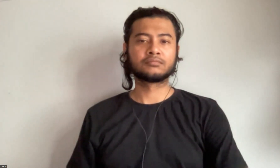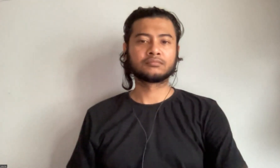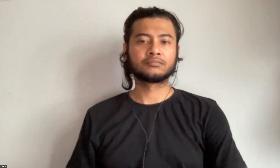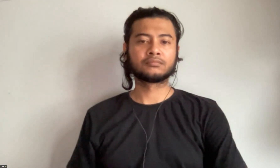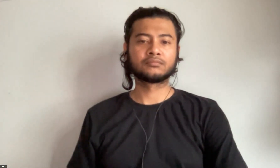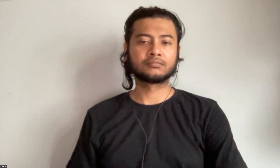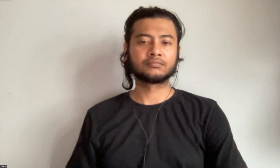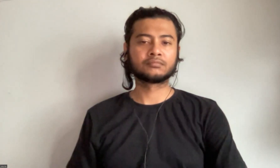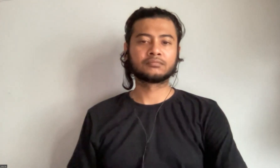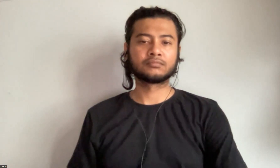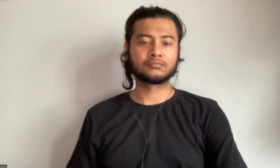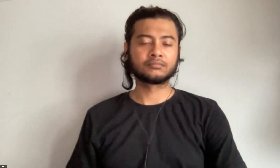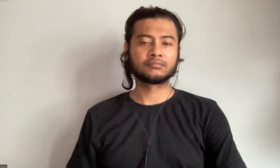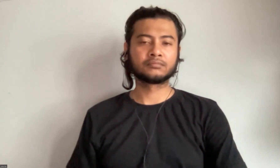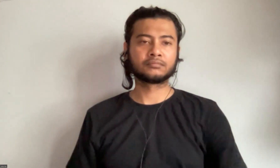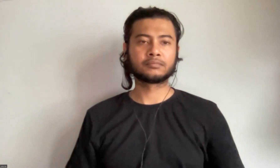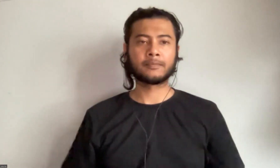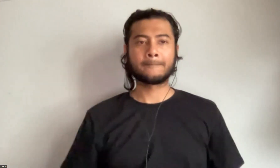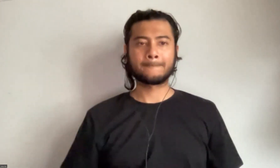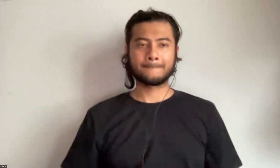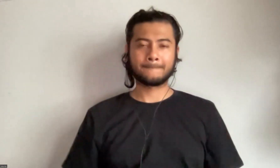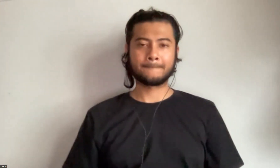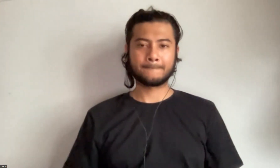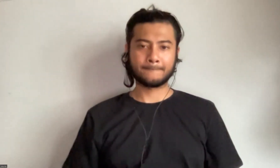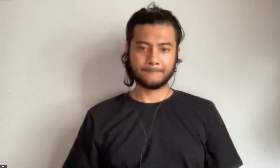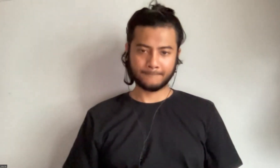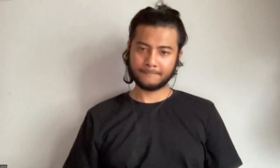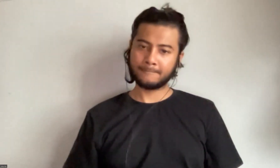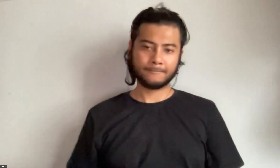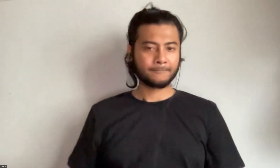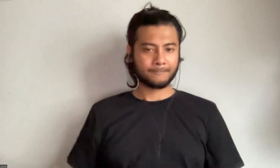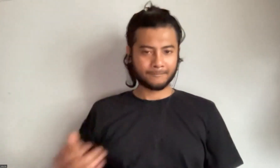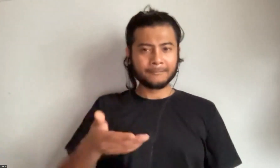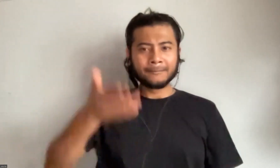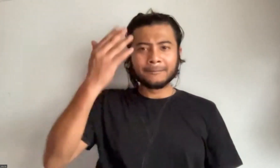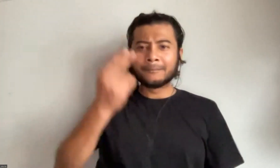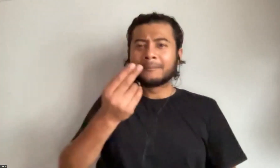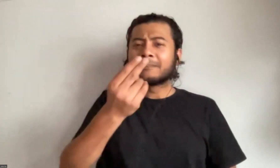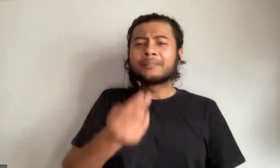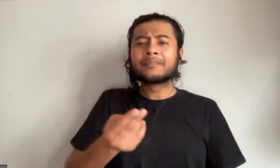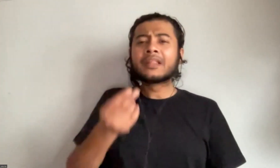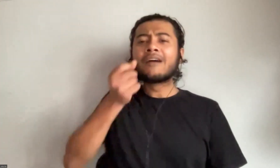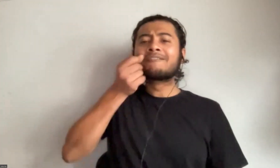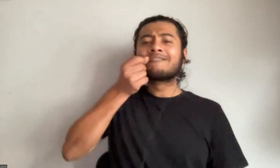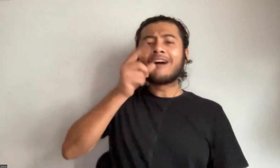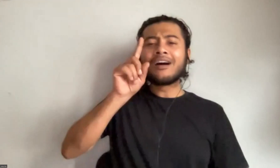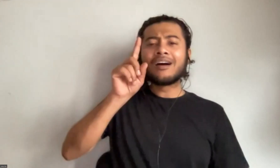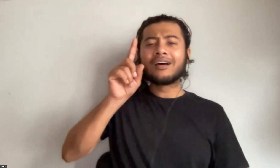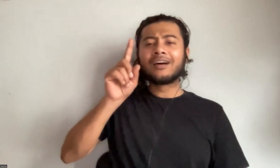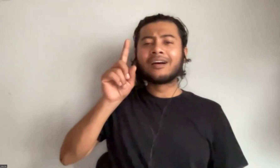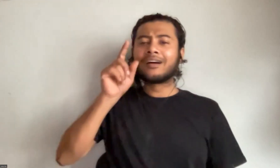Like I said, that how a son forgets father, similarly, when we come into this material world, we also forget Krishna.